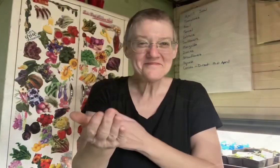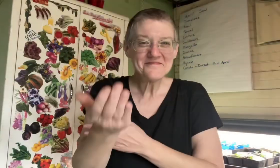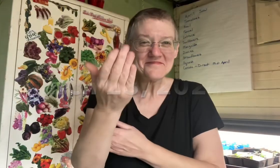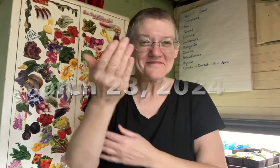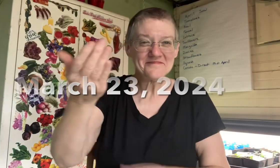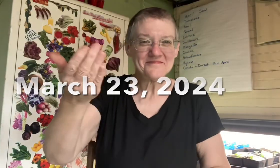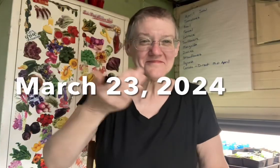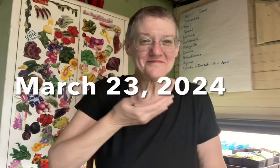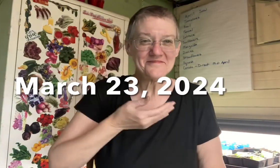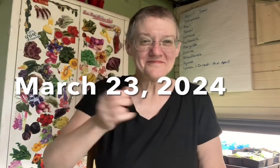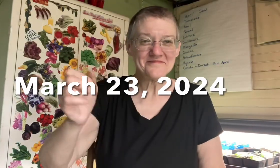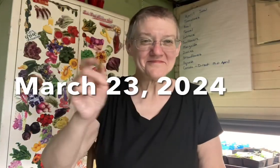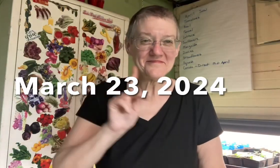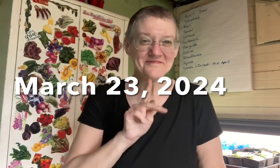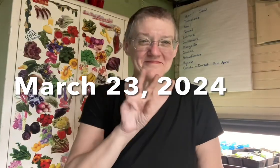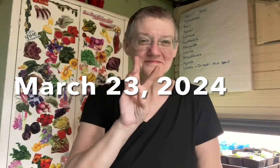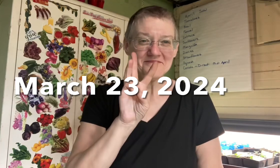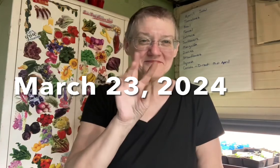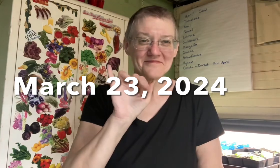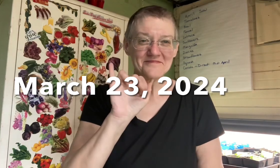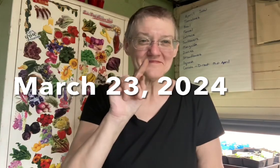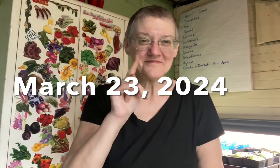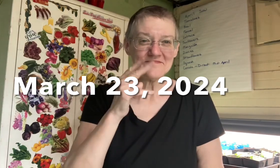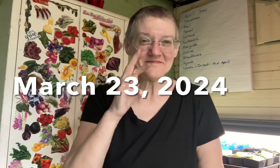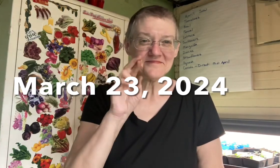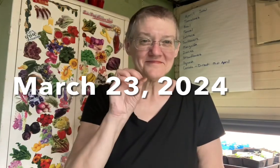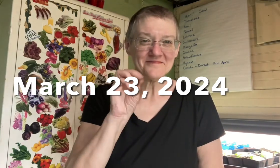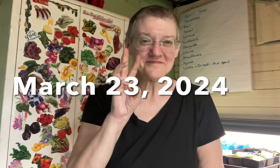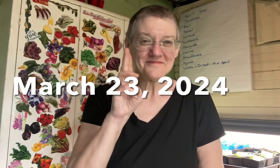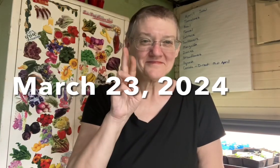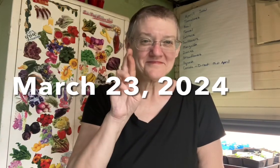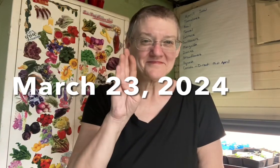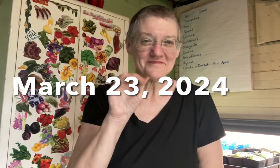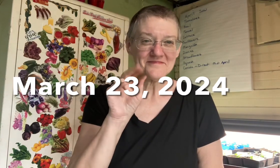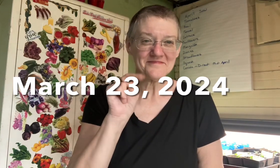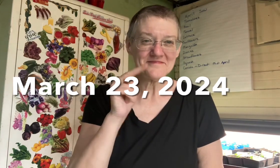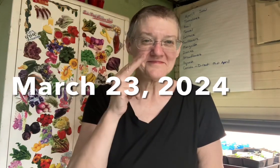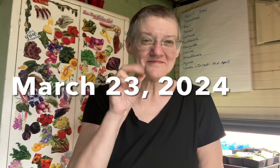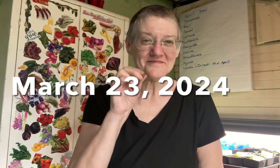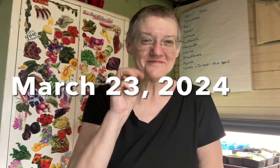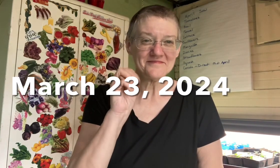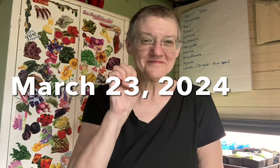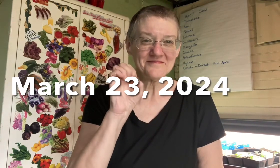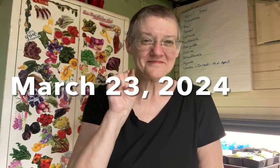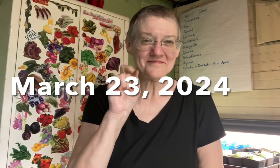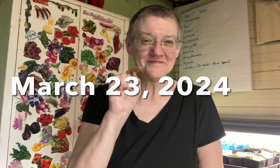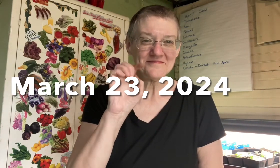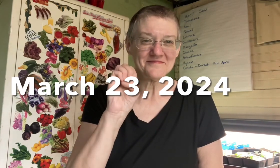Good morning and welcome back to Withrow Urban Homestead.